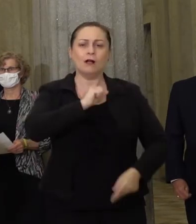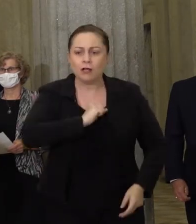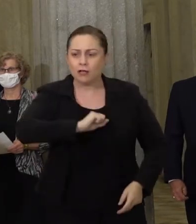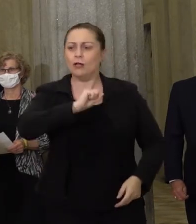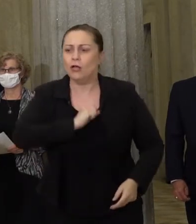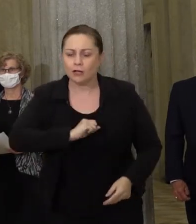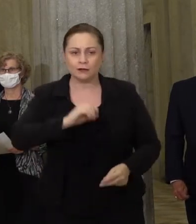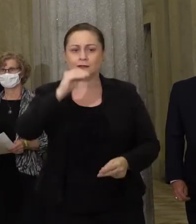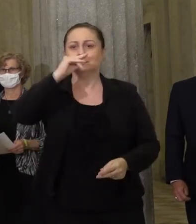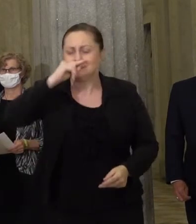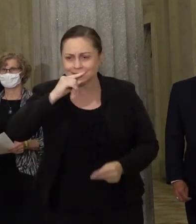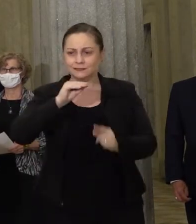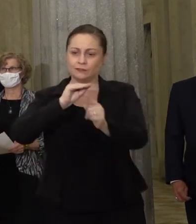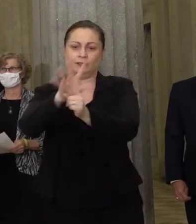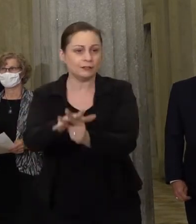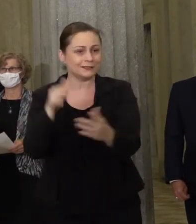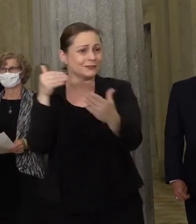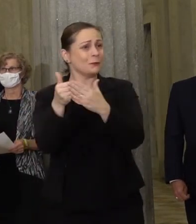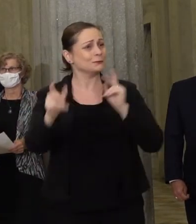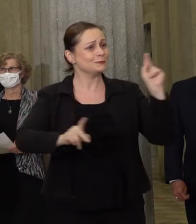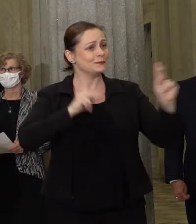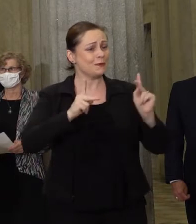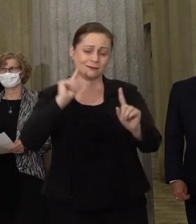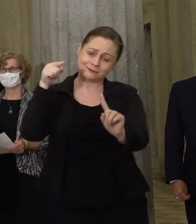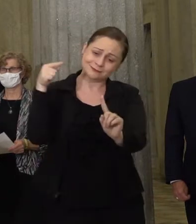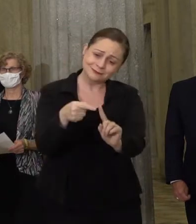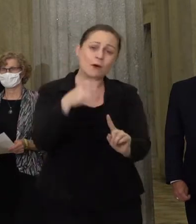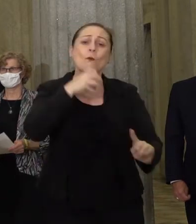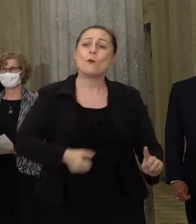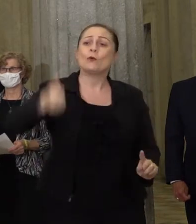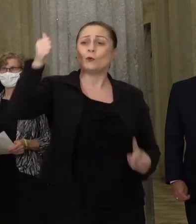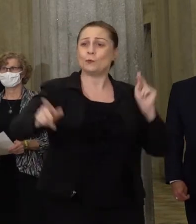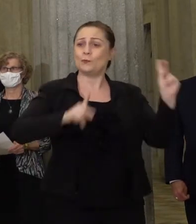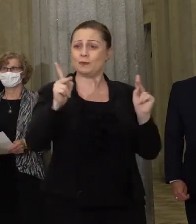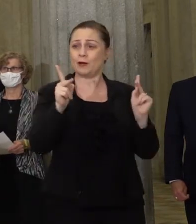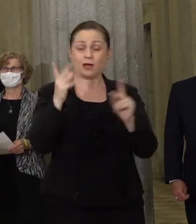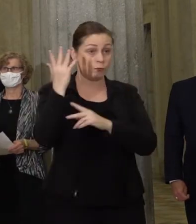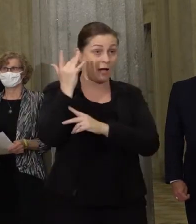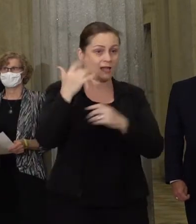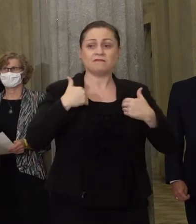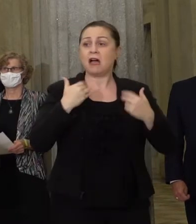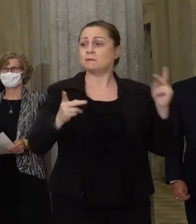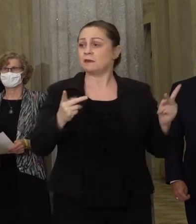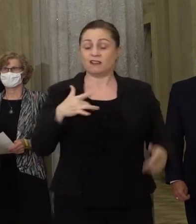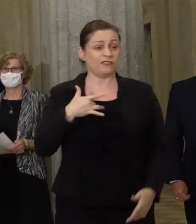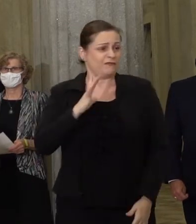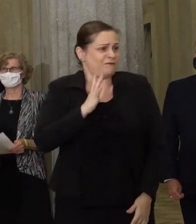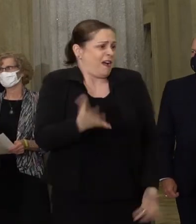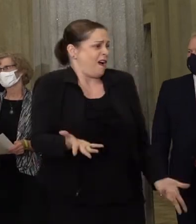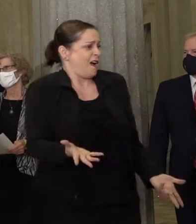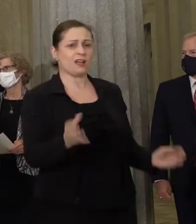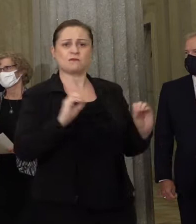get too close to people, particularly the older people, because although our younger people may feel just fine and